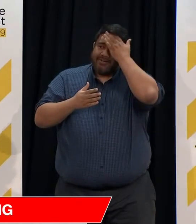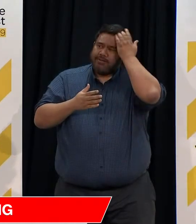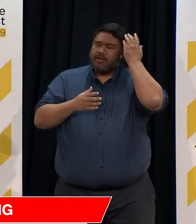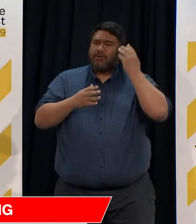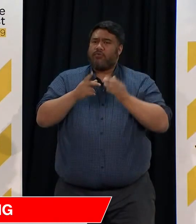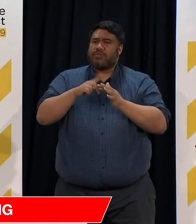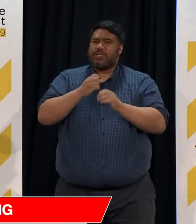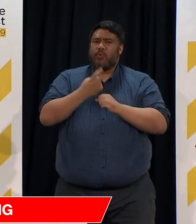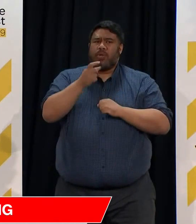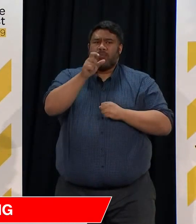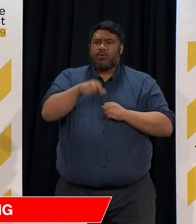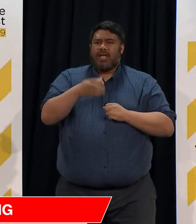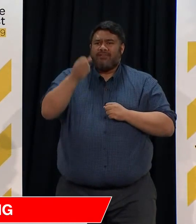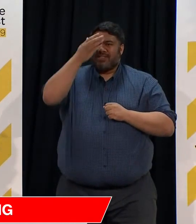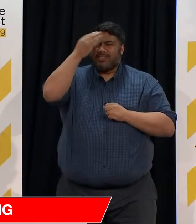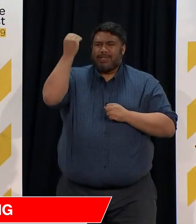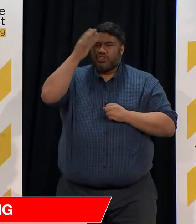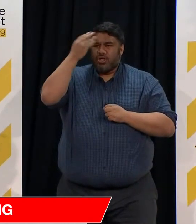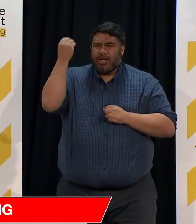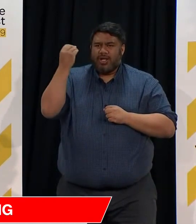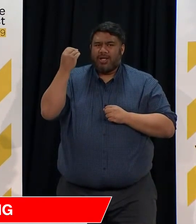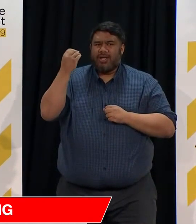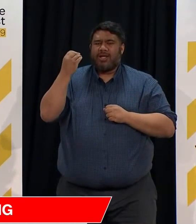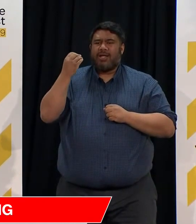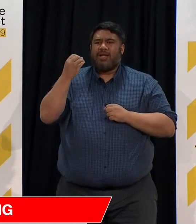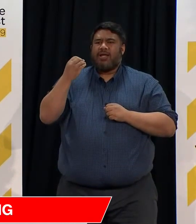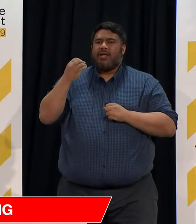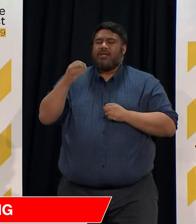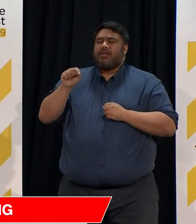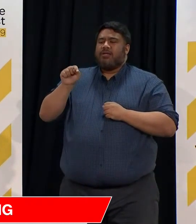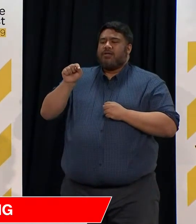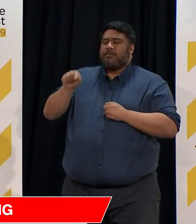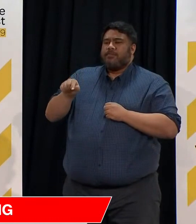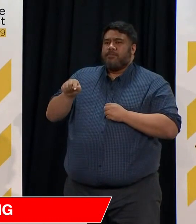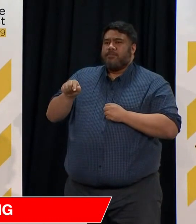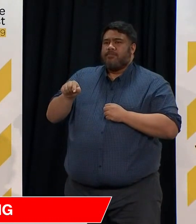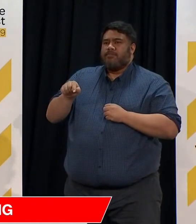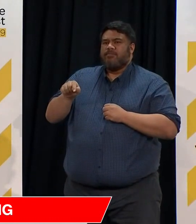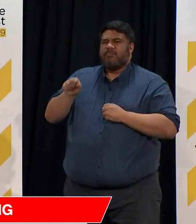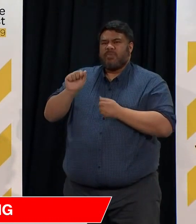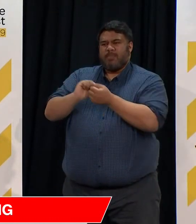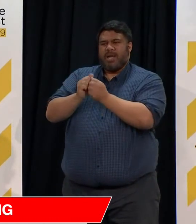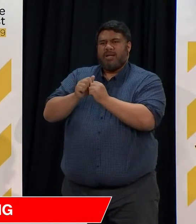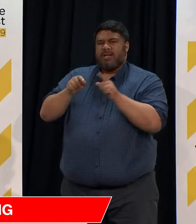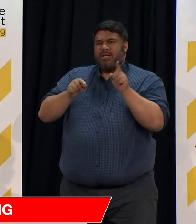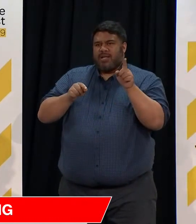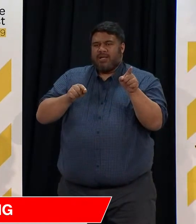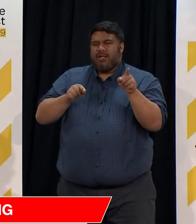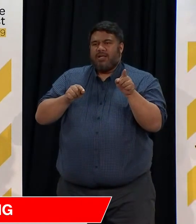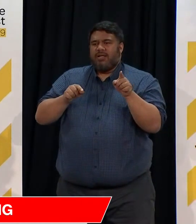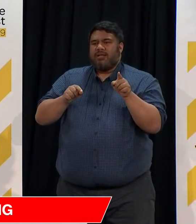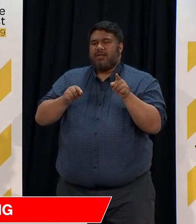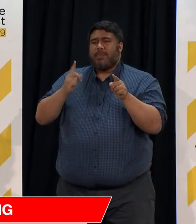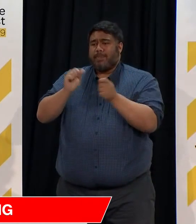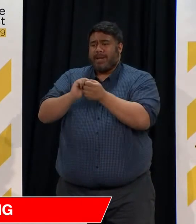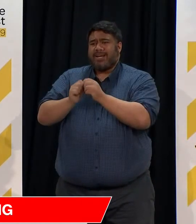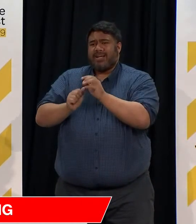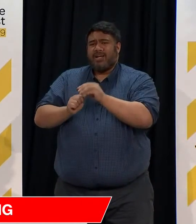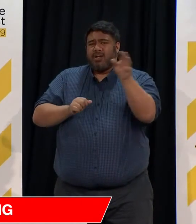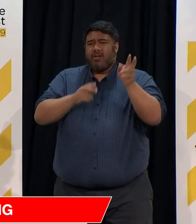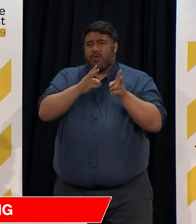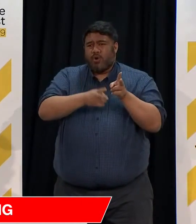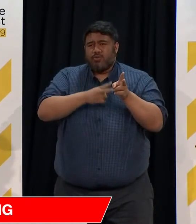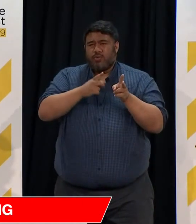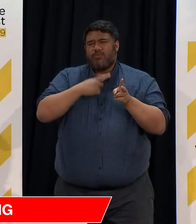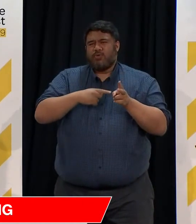someone contact me who has been for a year now caring for their partner at home. Their bubble was only the two of them. Their partner's had to go into hospital to